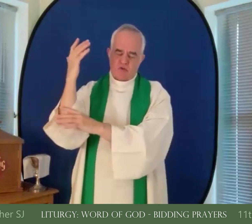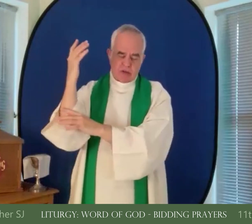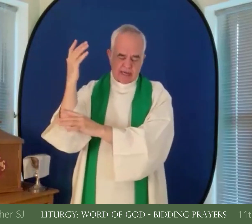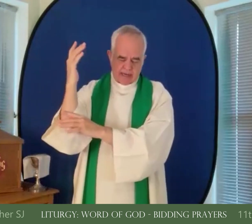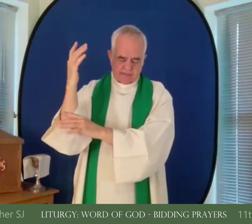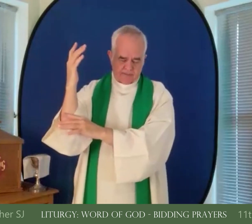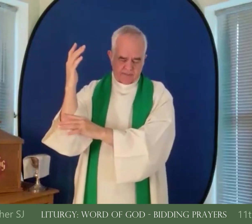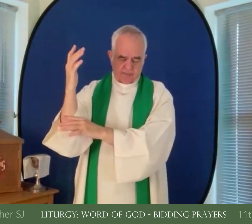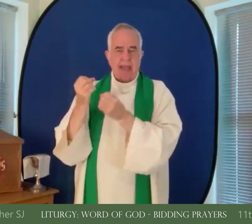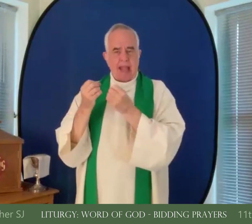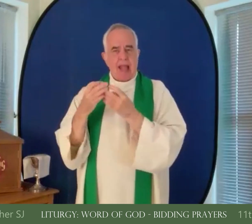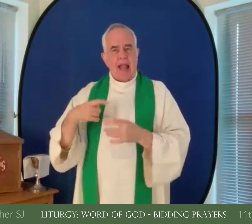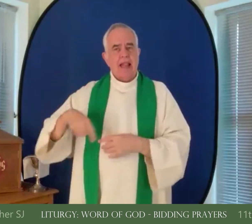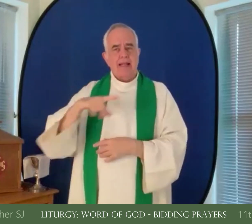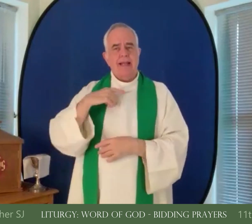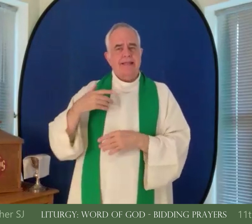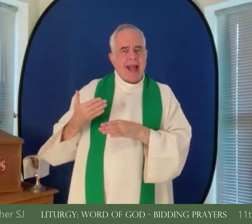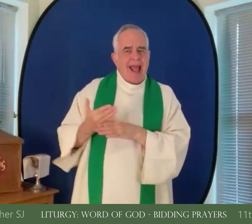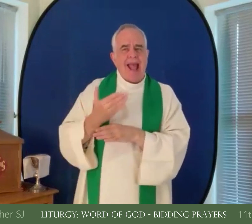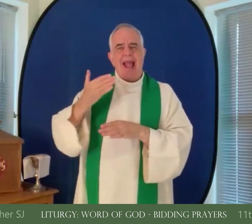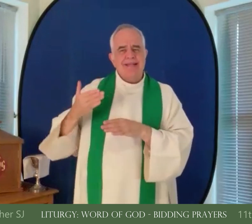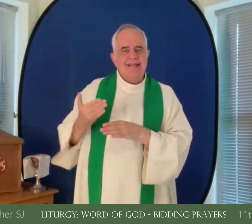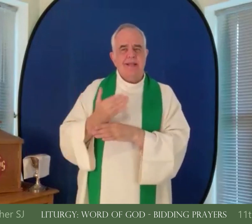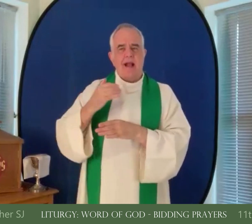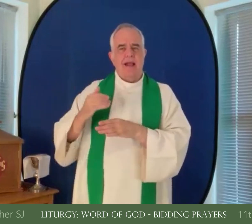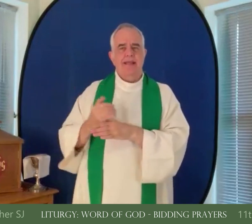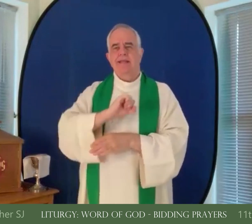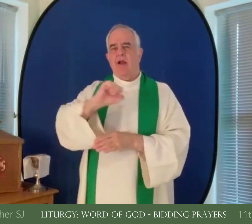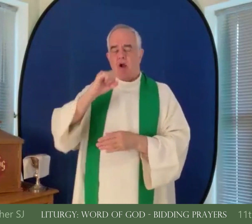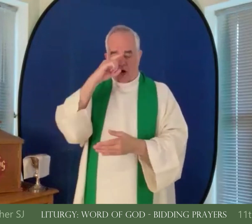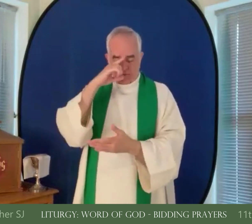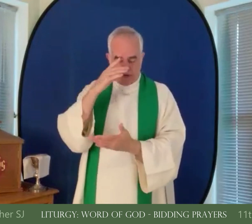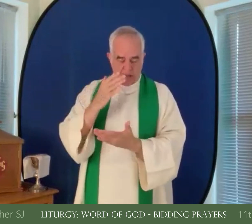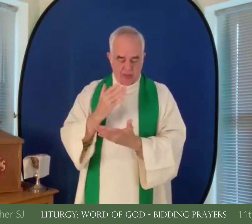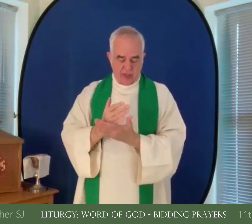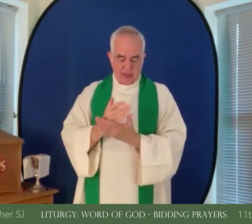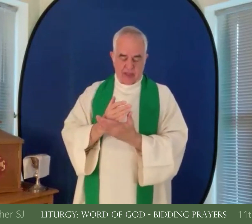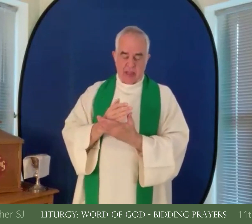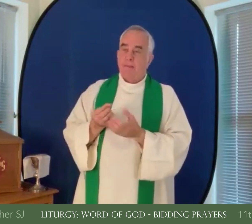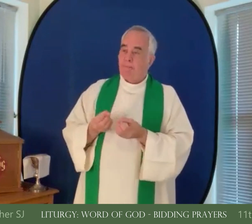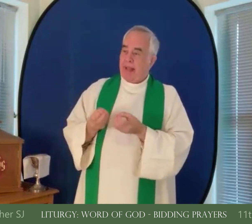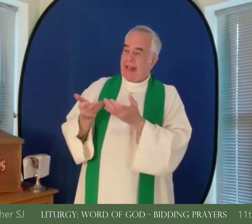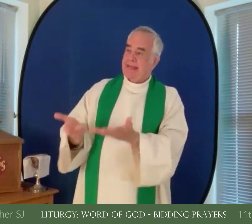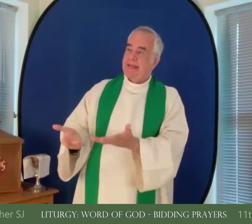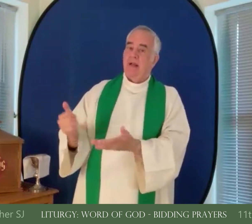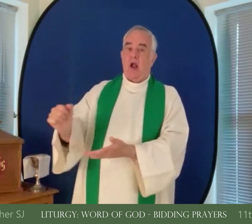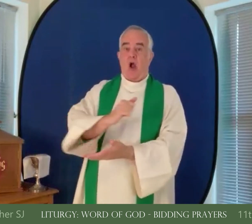between. Let us exercise our faith, placing